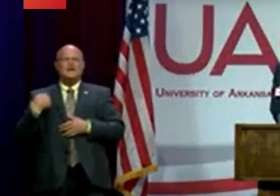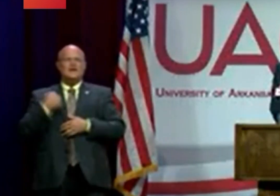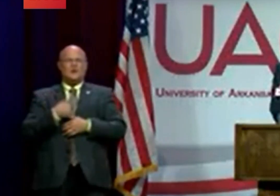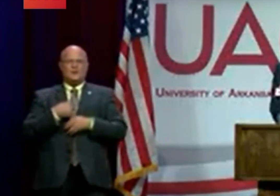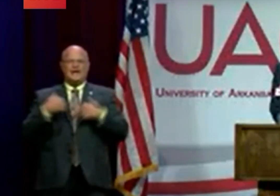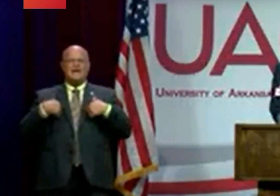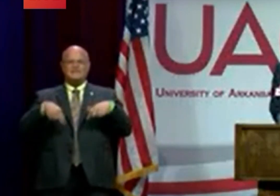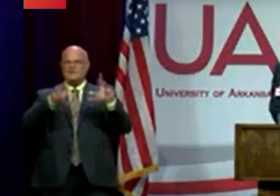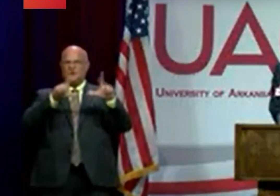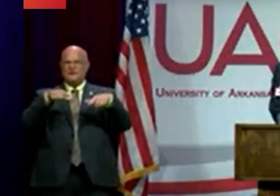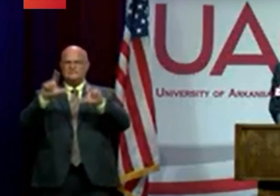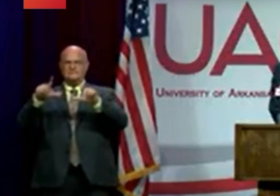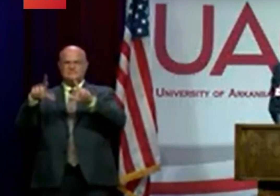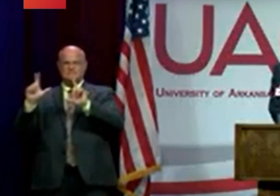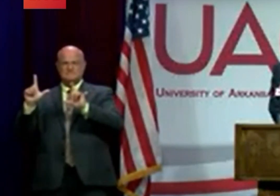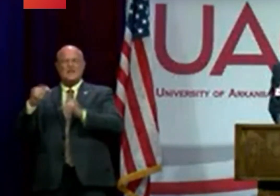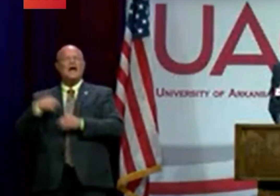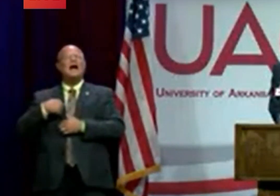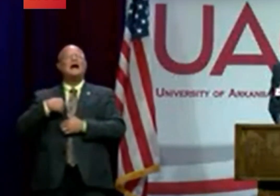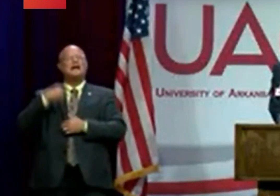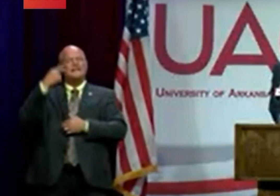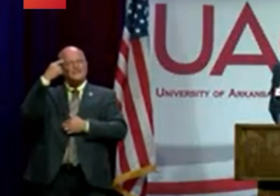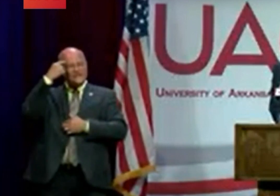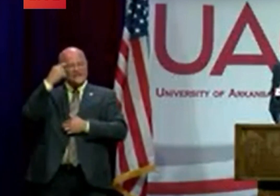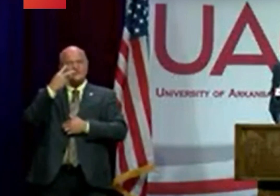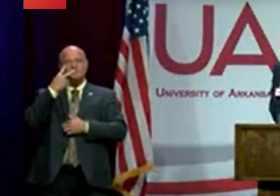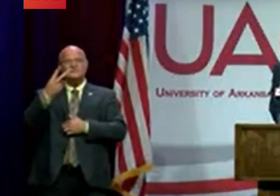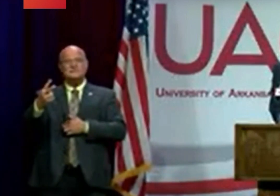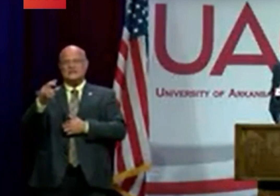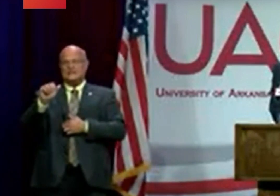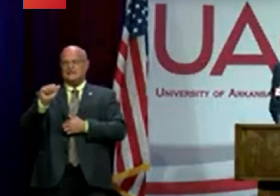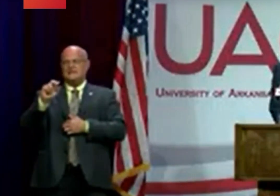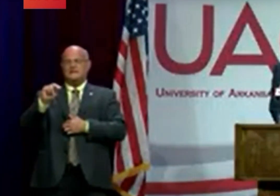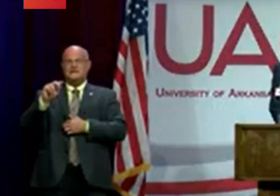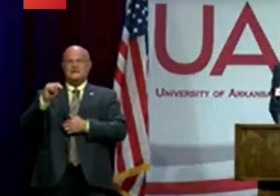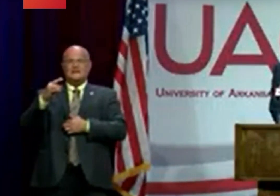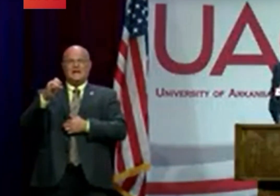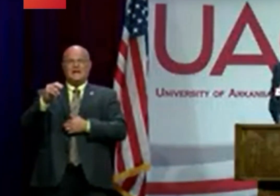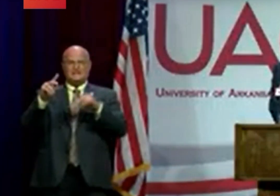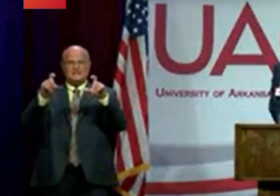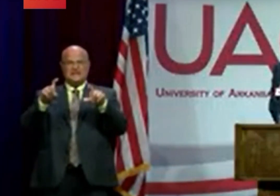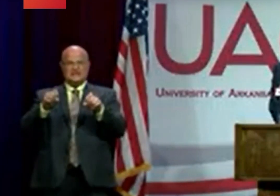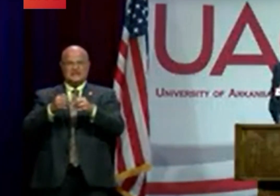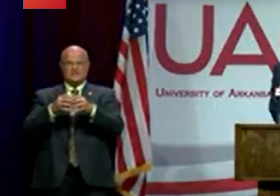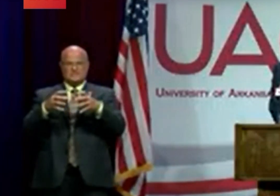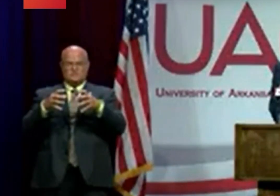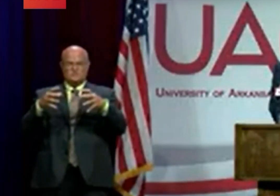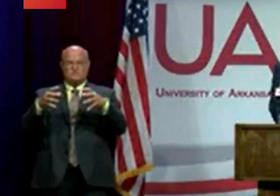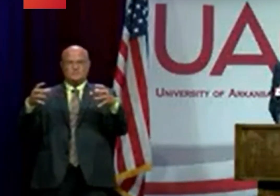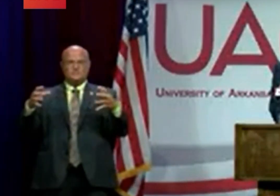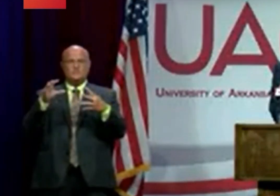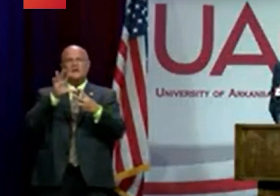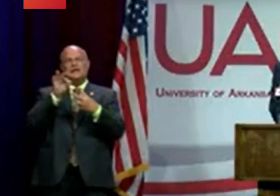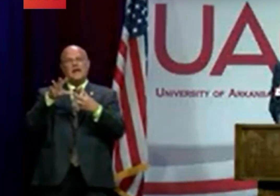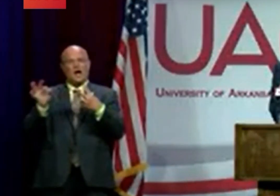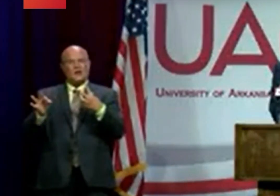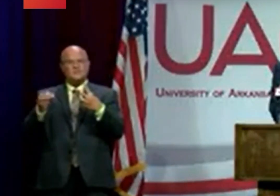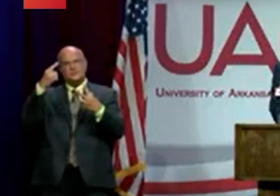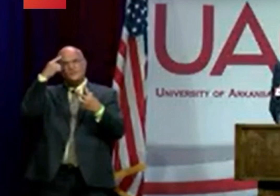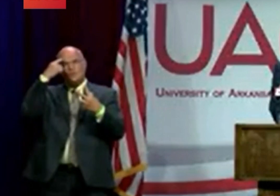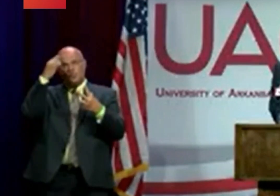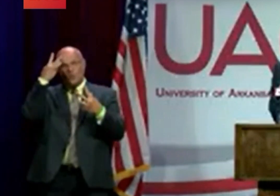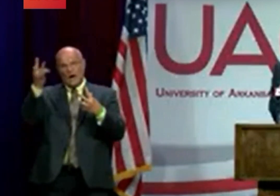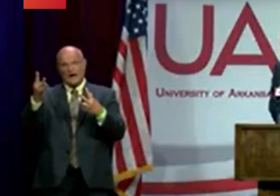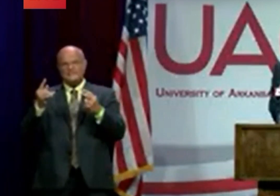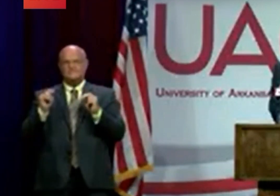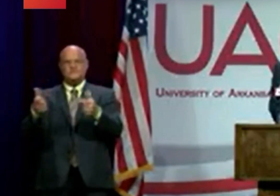the graphs today, I think you'll see that the antigen testing will continue to grow and be an option for our communities because it is